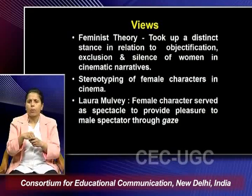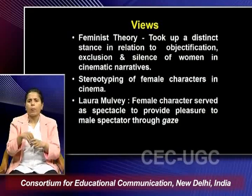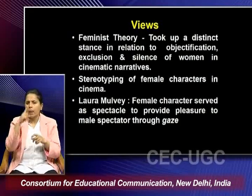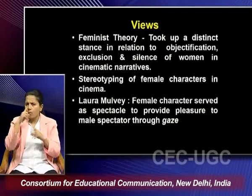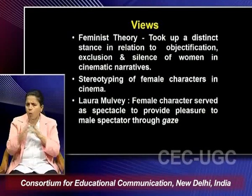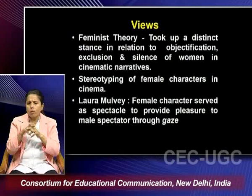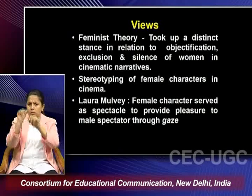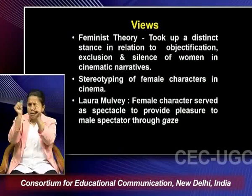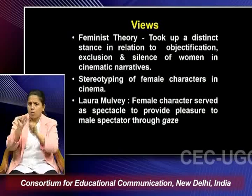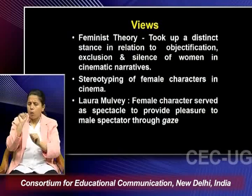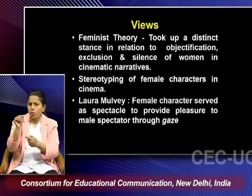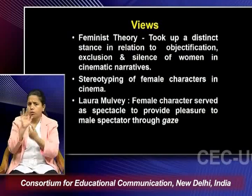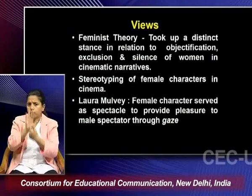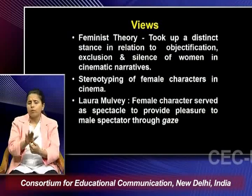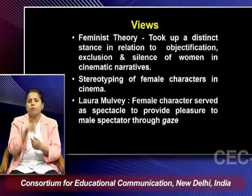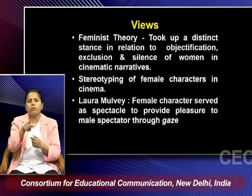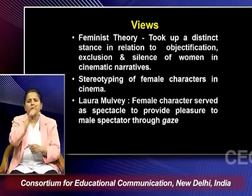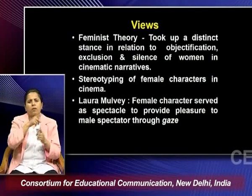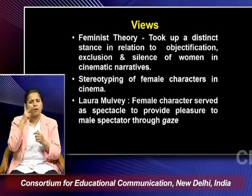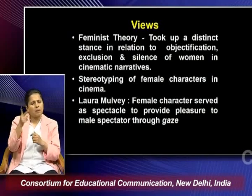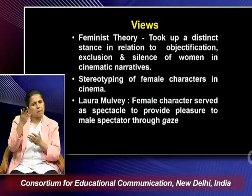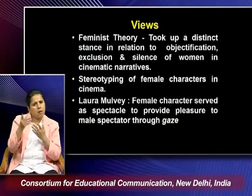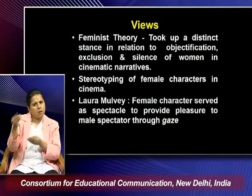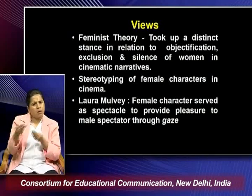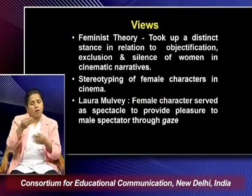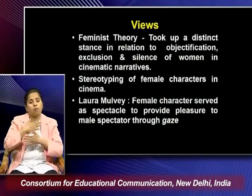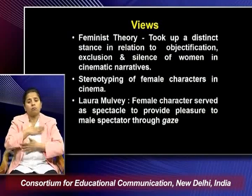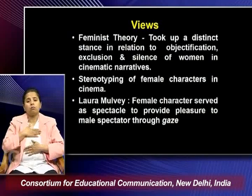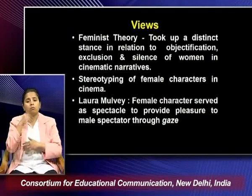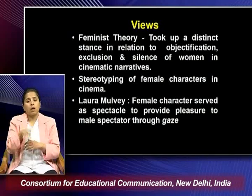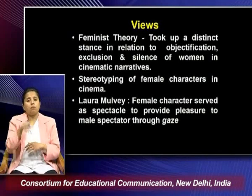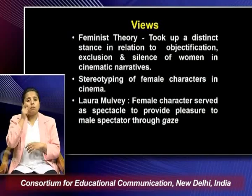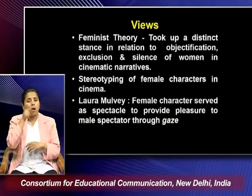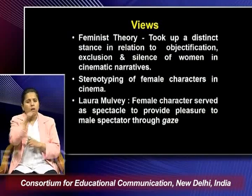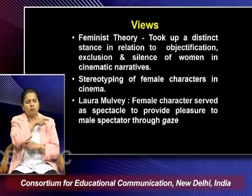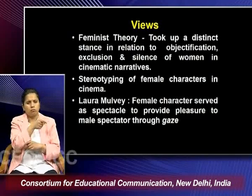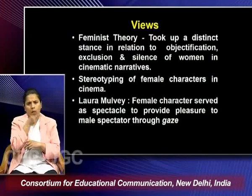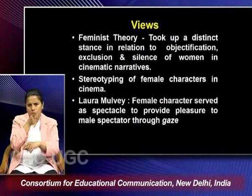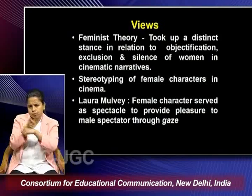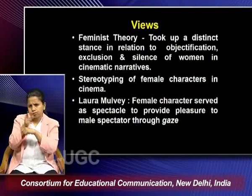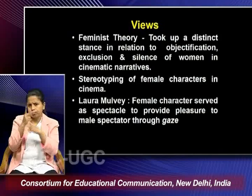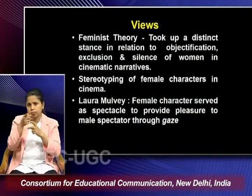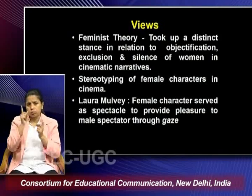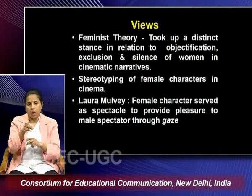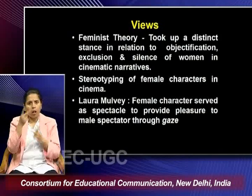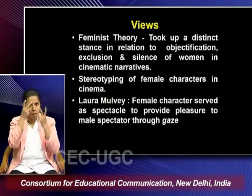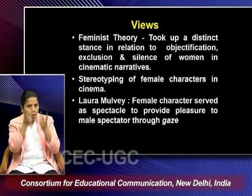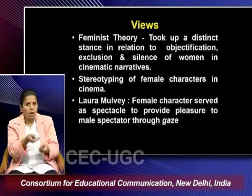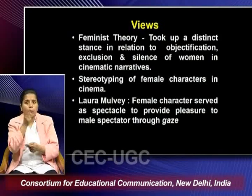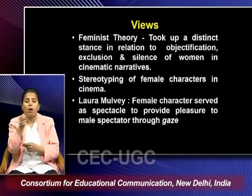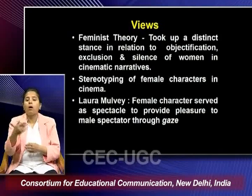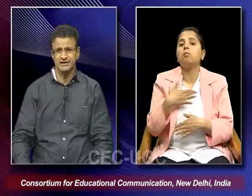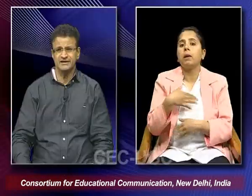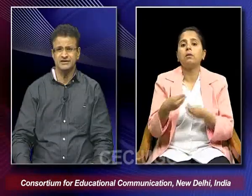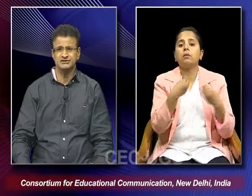characters they served as a spectacle to provide the pleasure to the male spectator through the gaze. So this idea